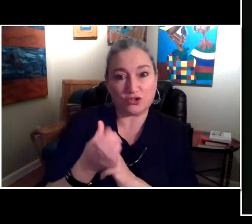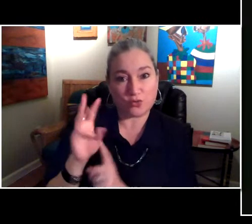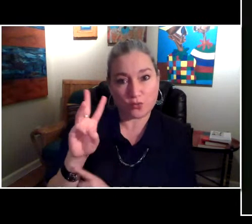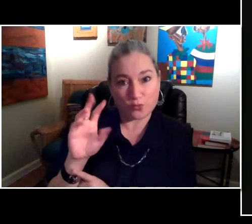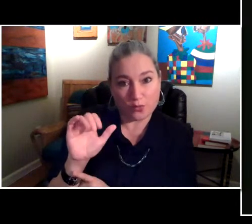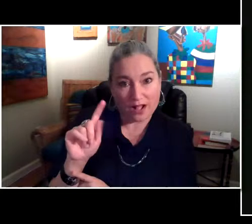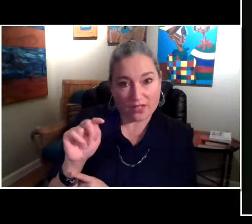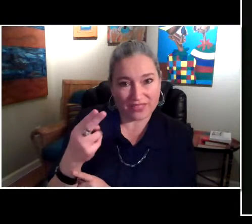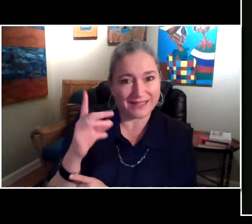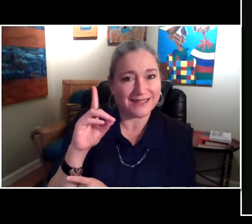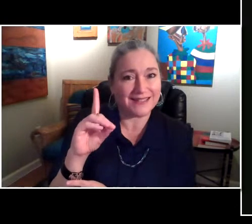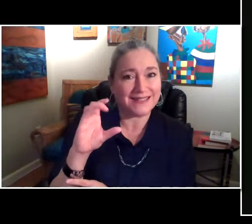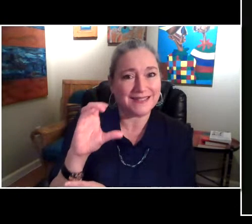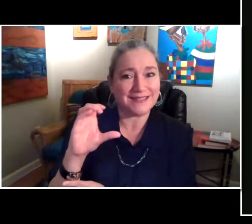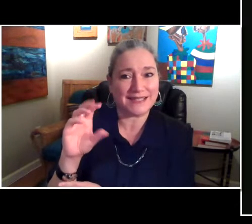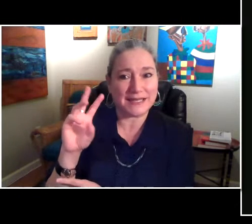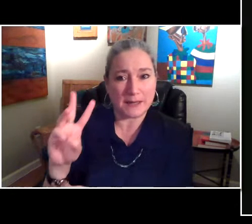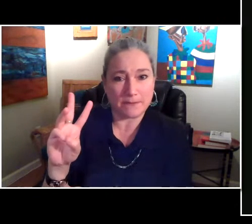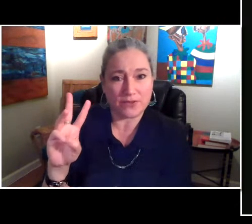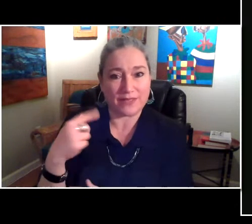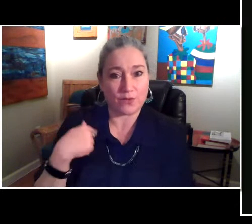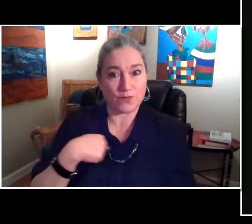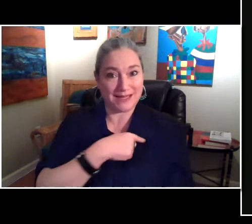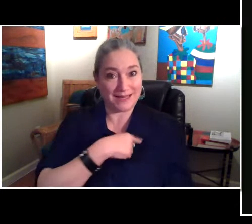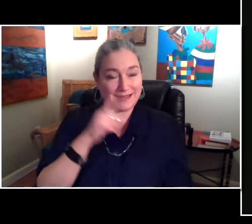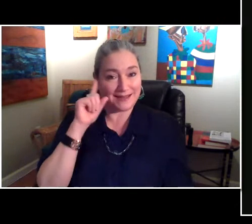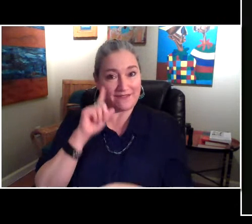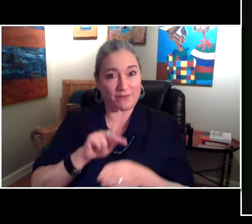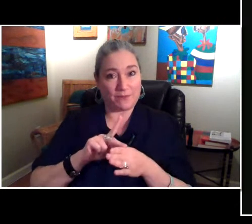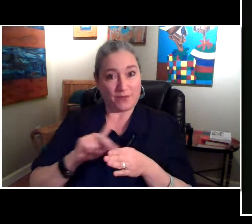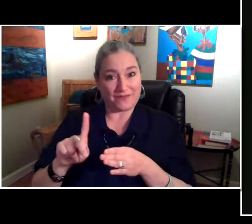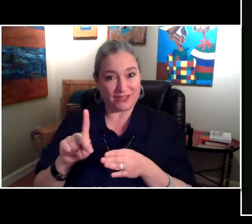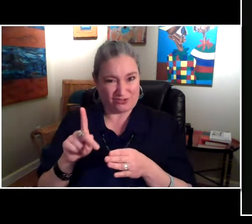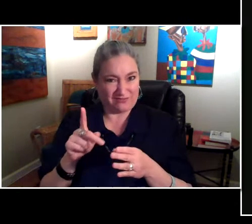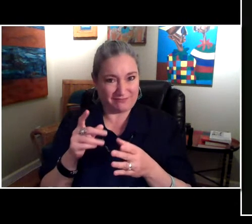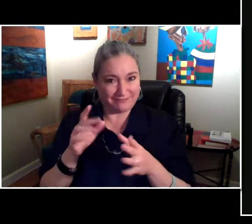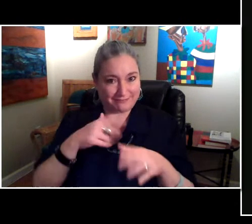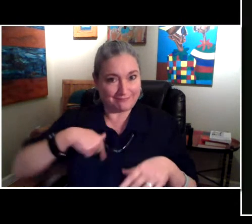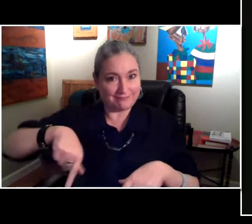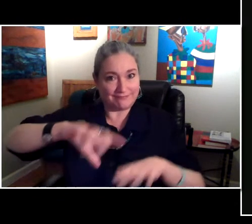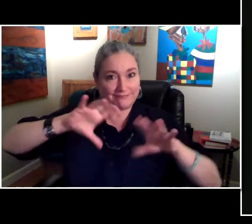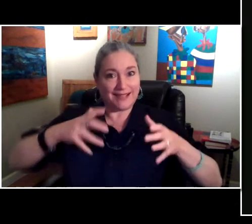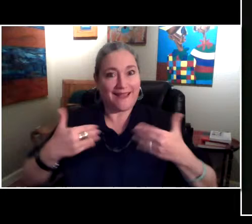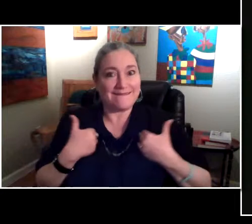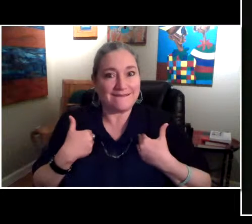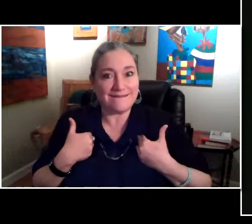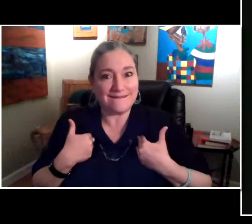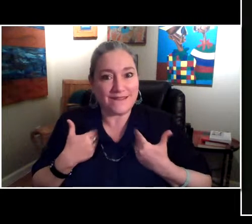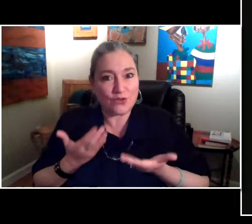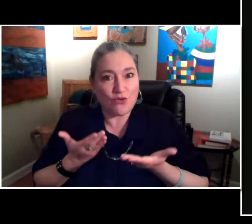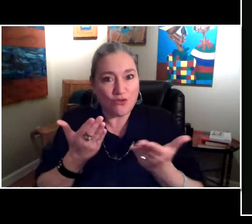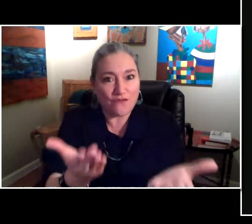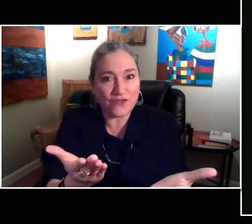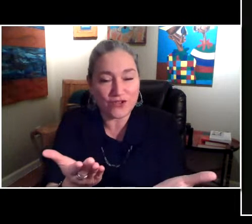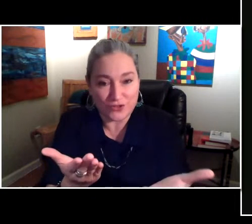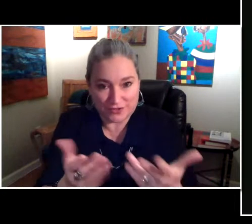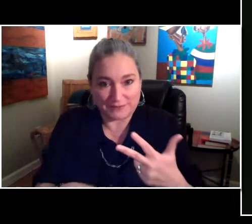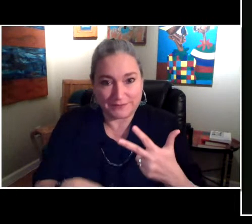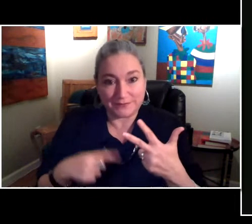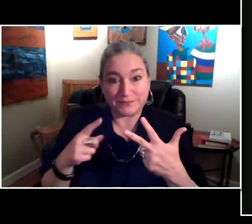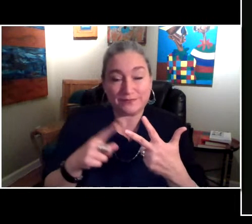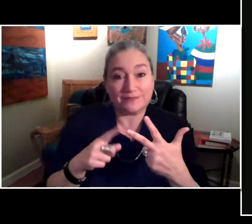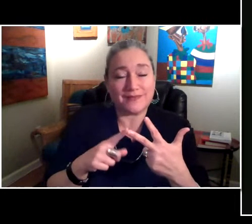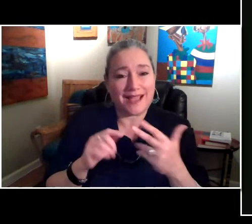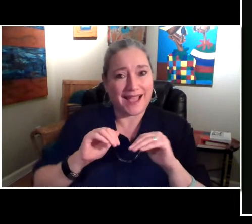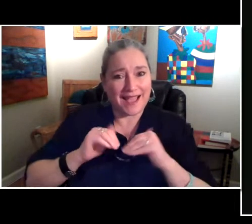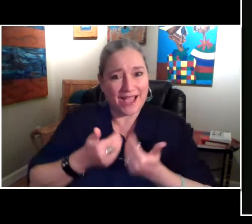second question was, what types of deaf community cultural wealth, DCCW, do deaf professionals